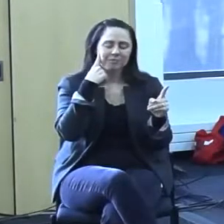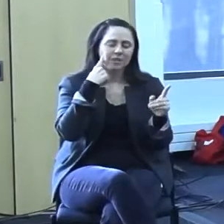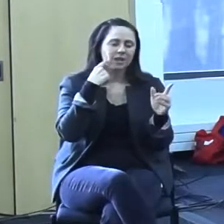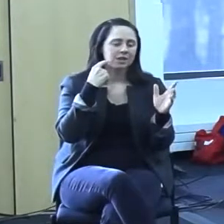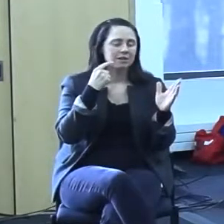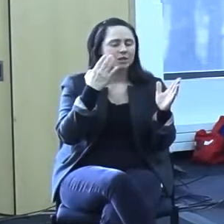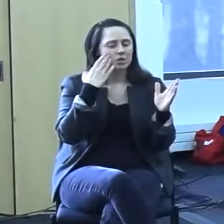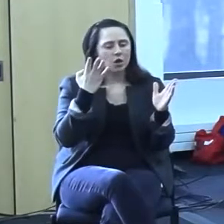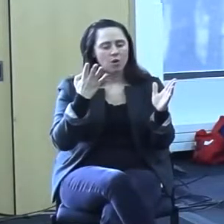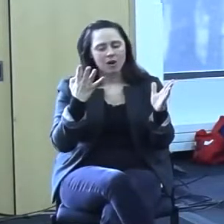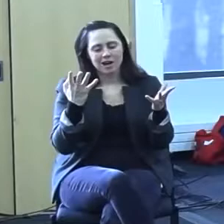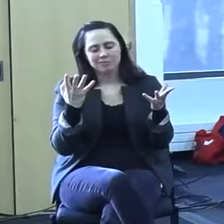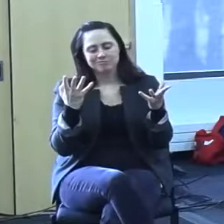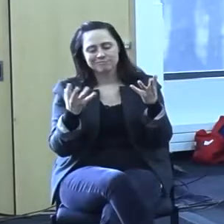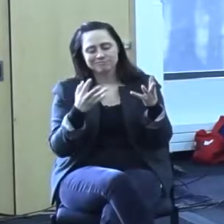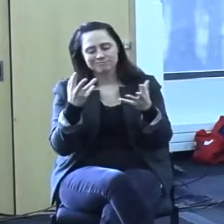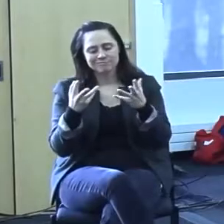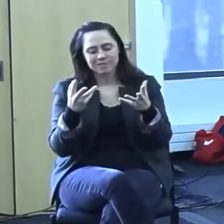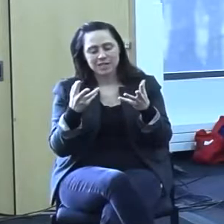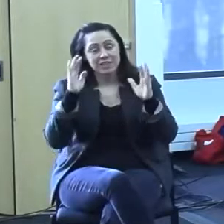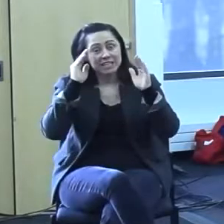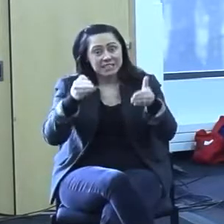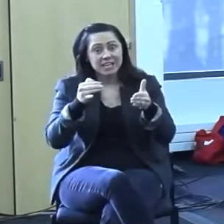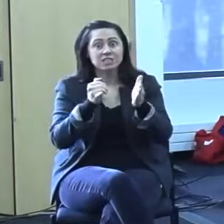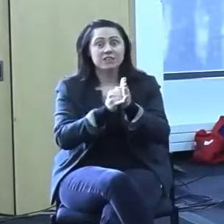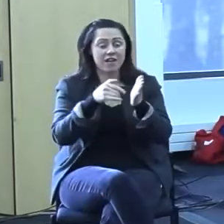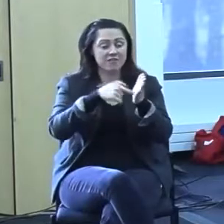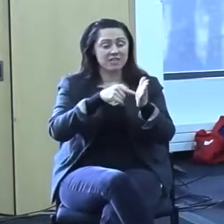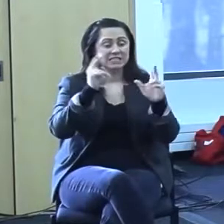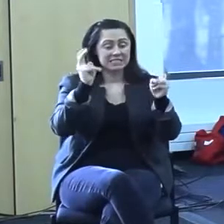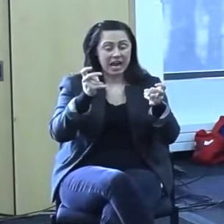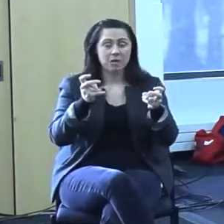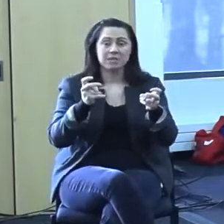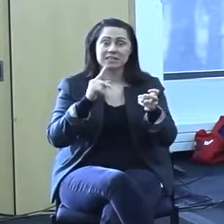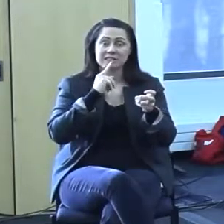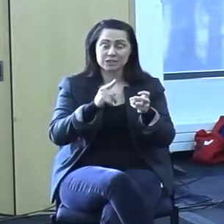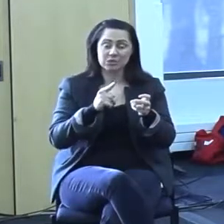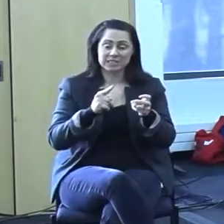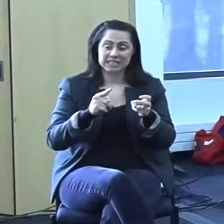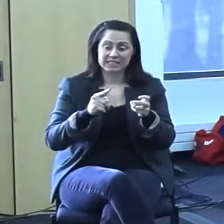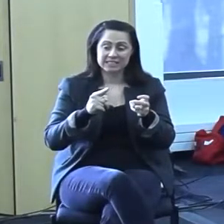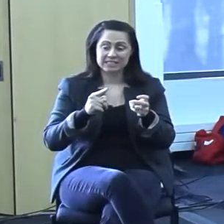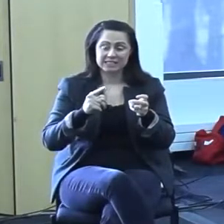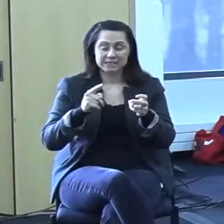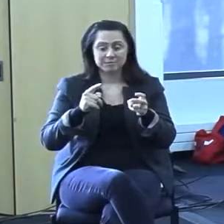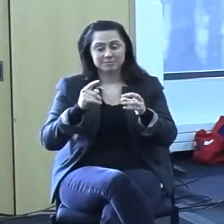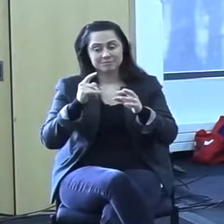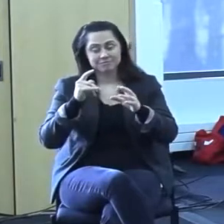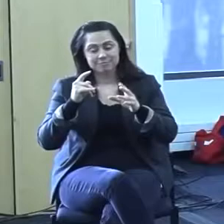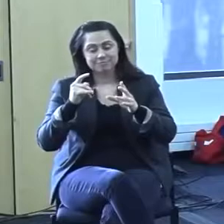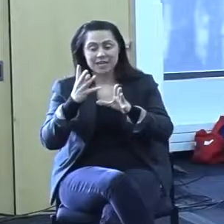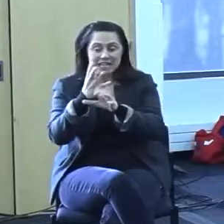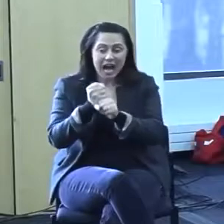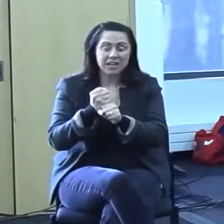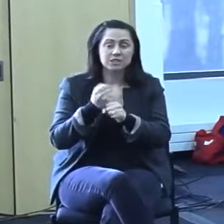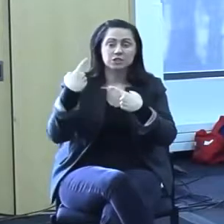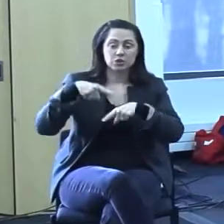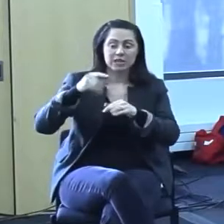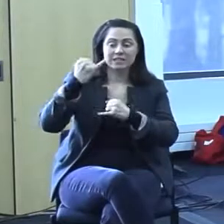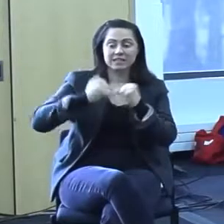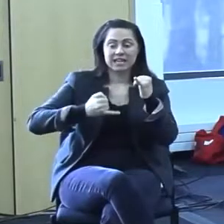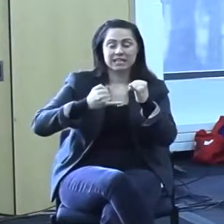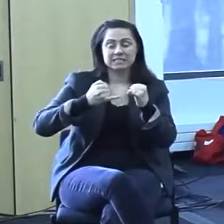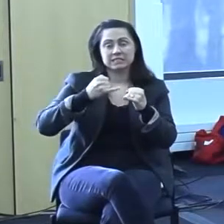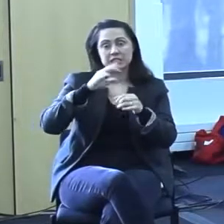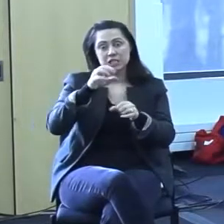has gained over the past, I feel like, year or two even, has been really important to show not